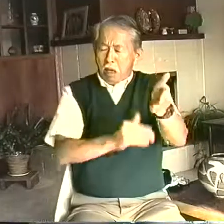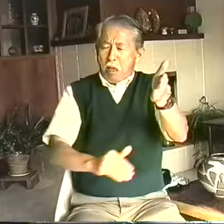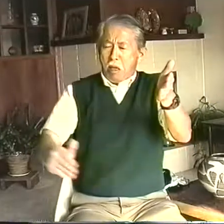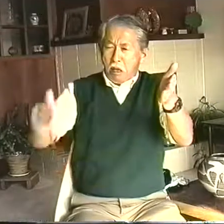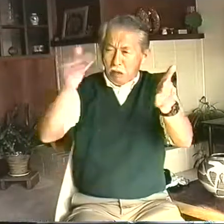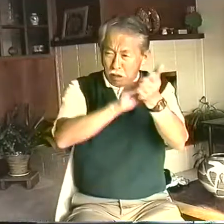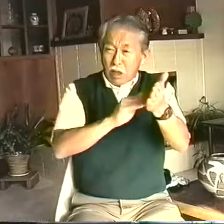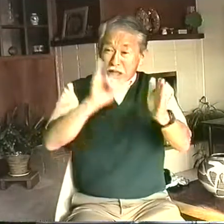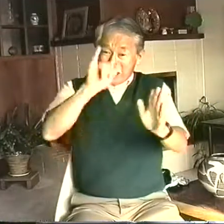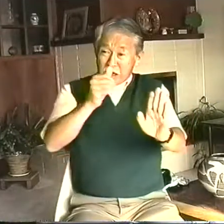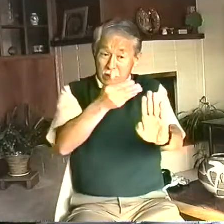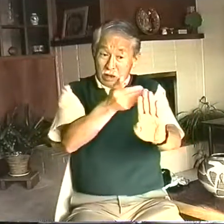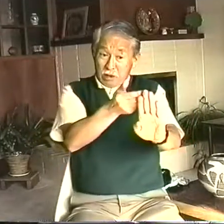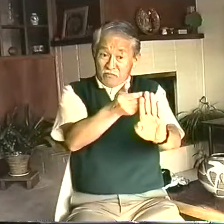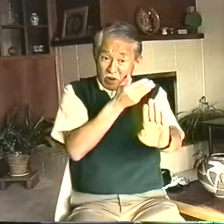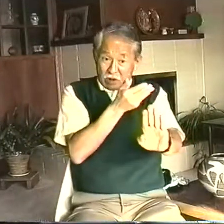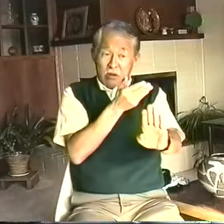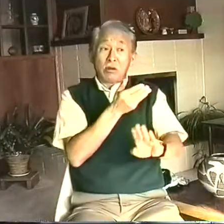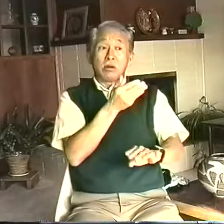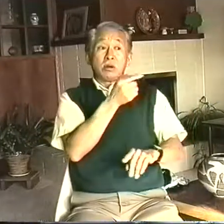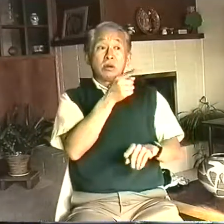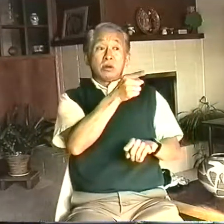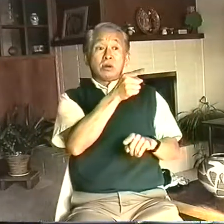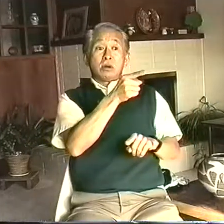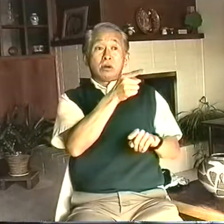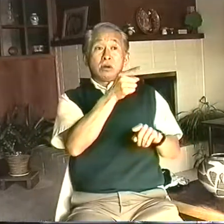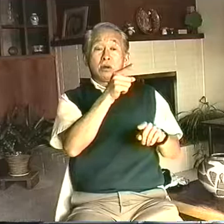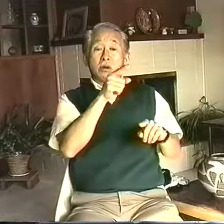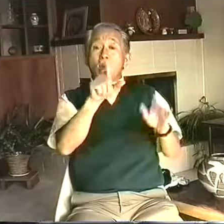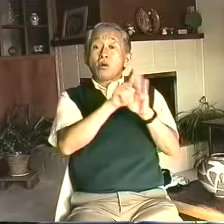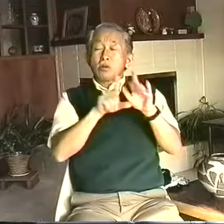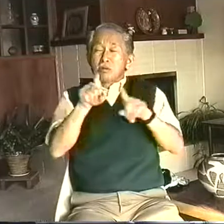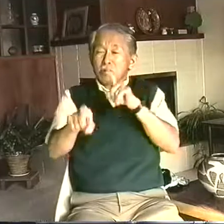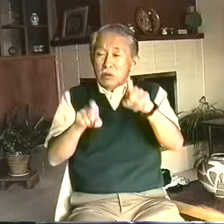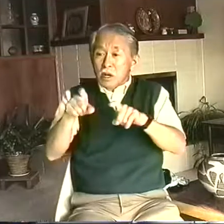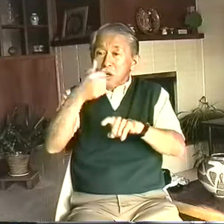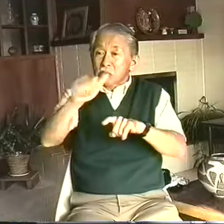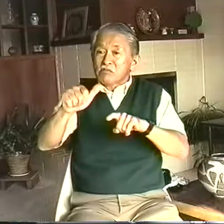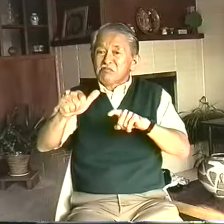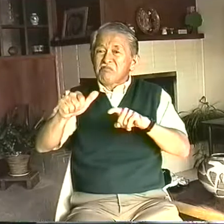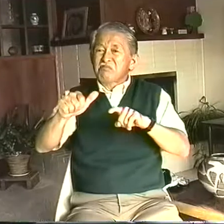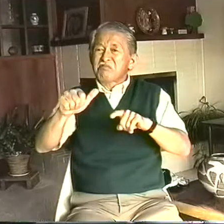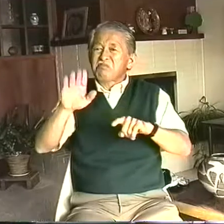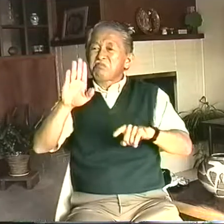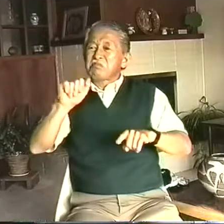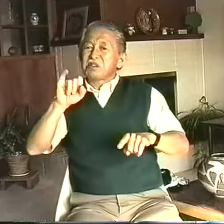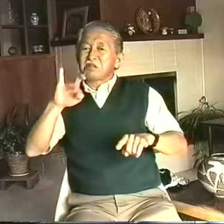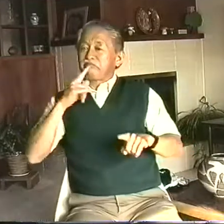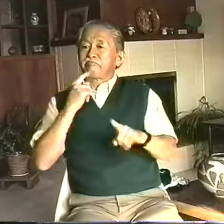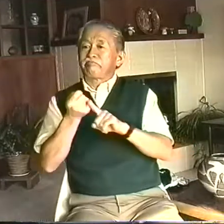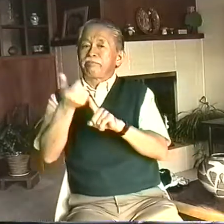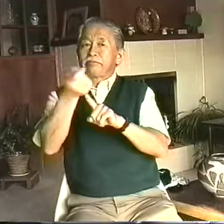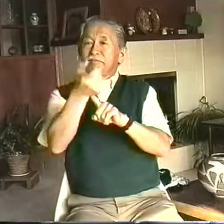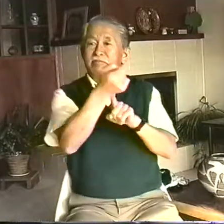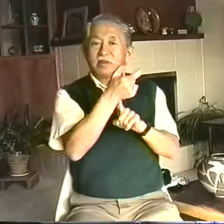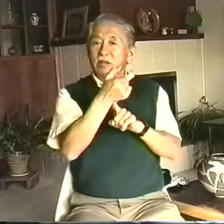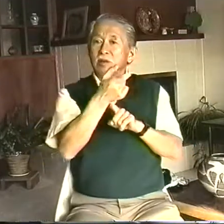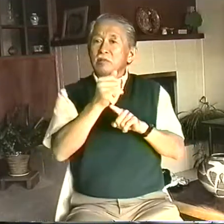that we were to focus only on the facts, only on the evidence. And this was the point that he made to us repeatedly.